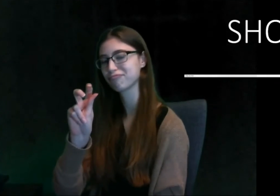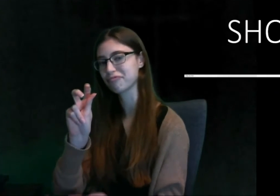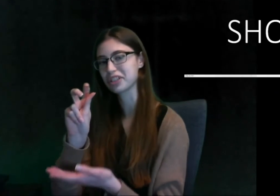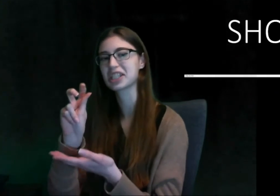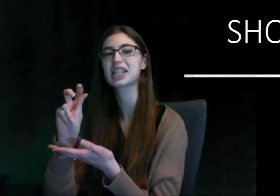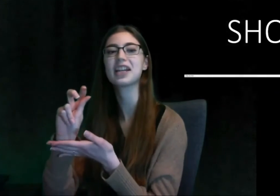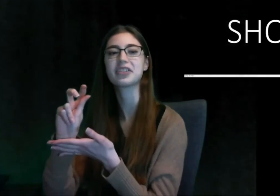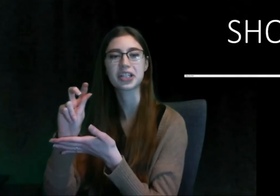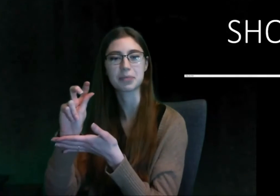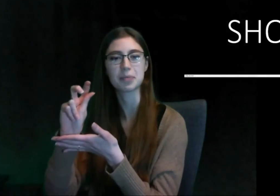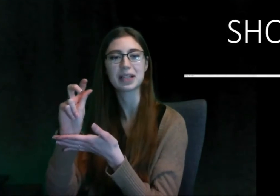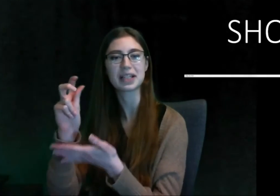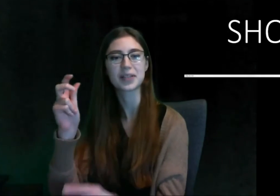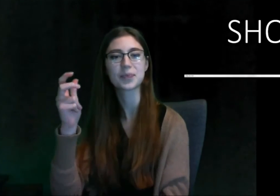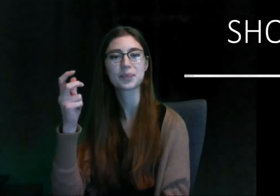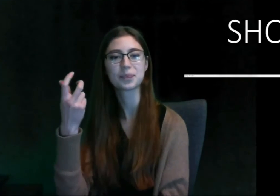This is the hand shape I'm making.